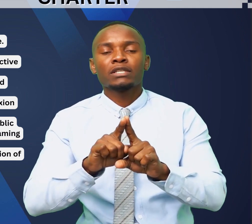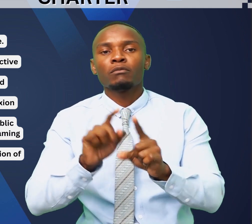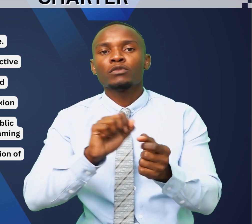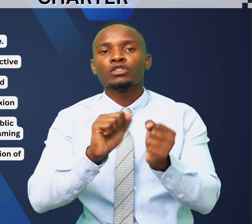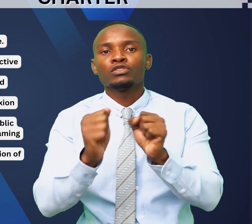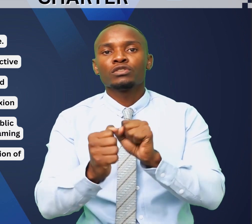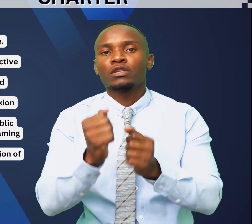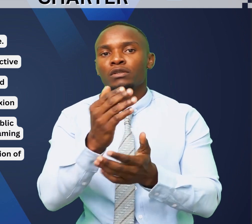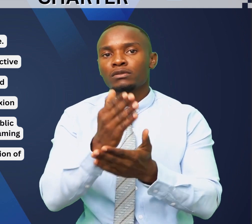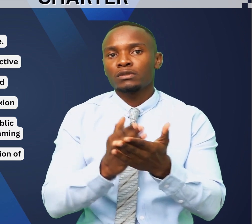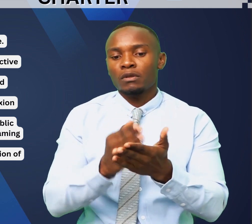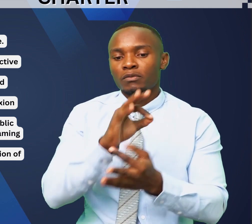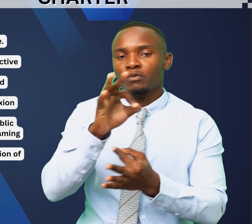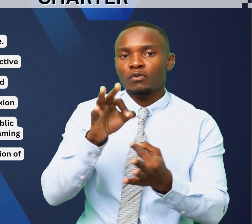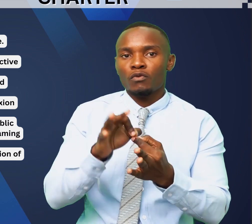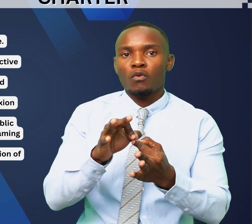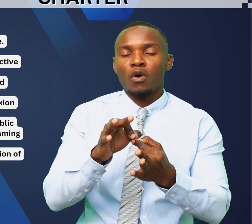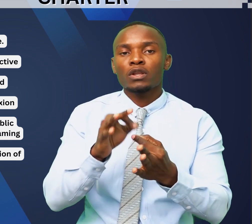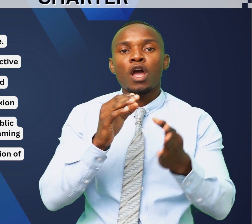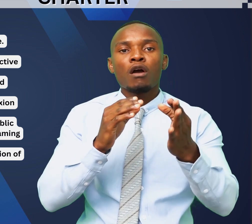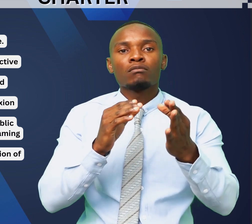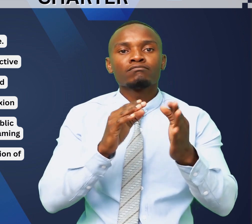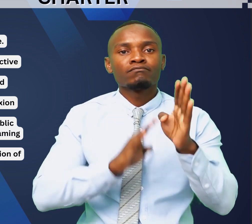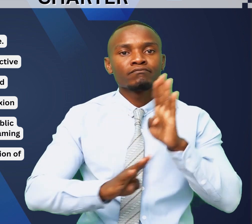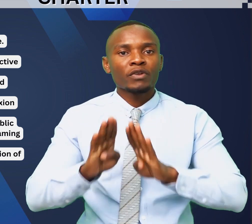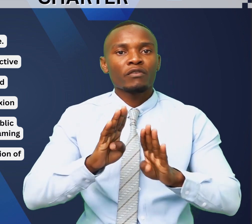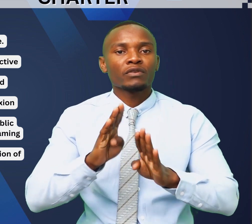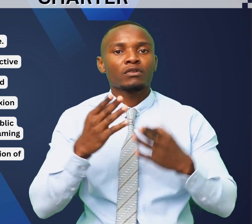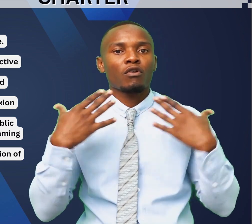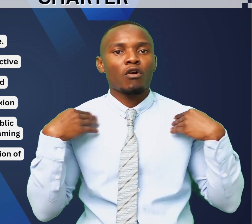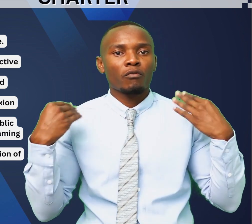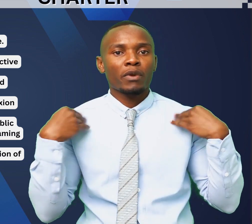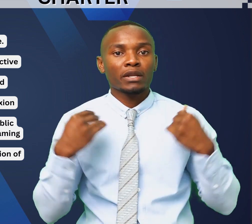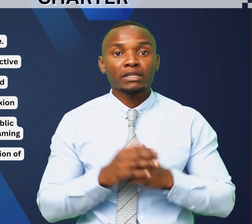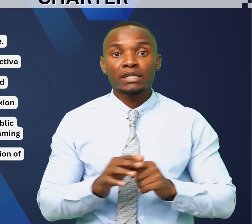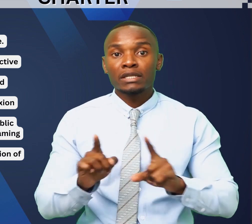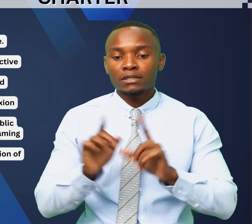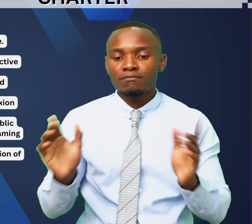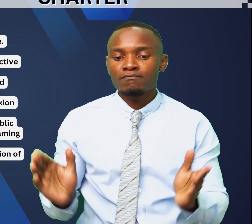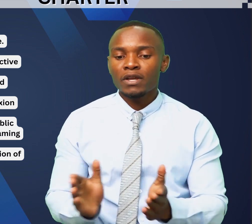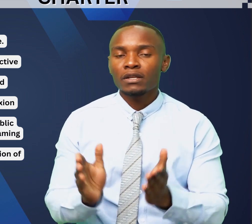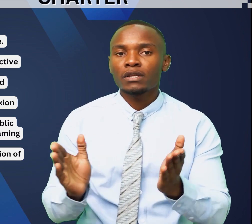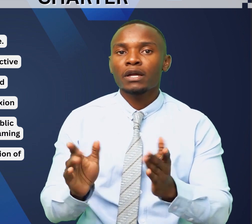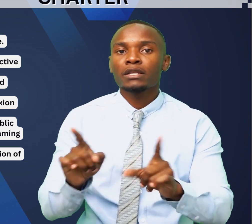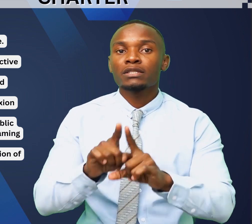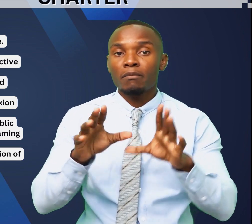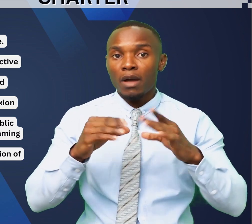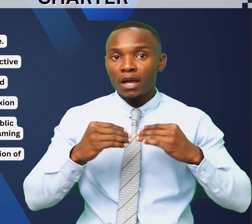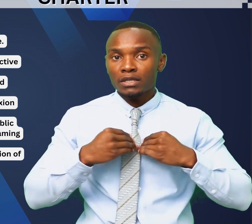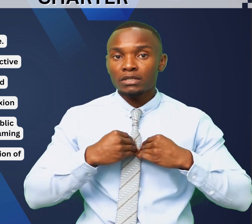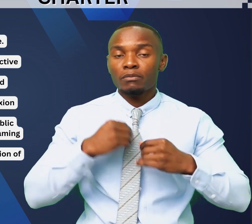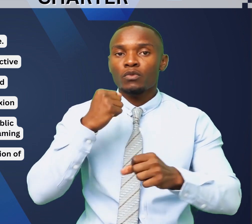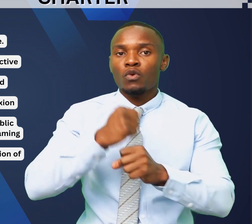specifications and codes of practice, to encourage or undertake work in connection with